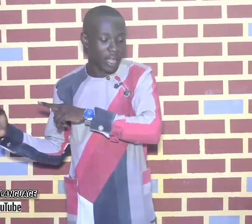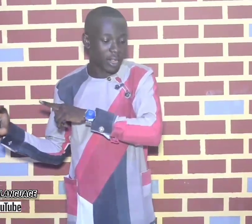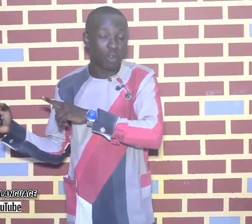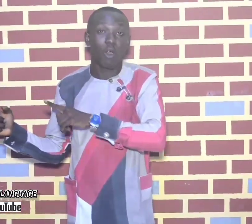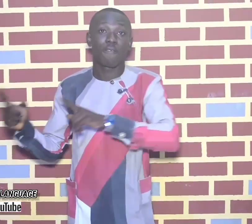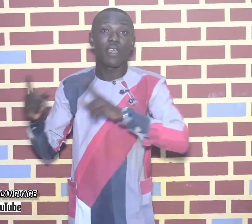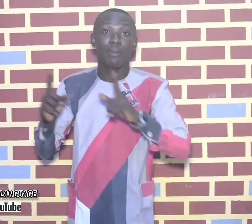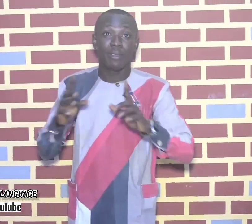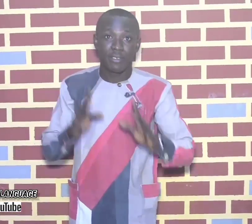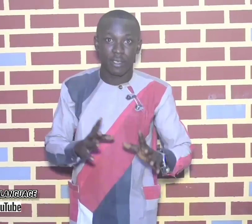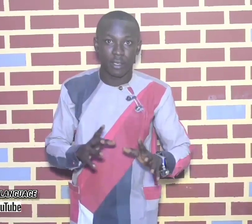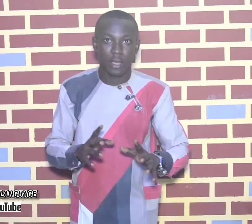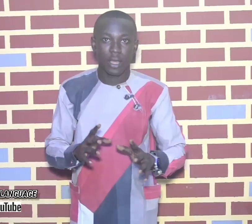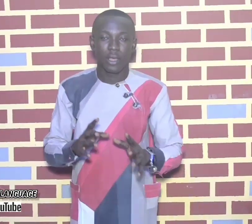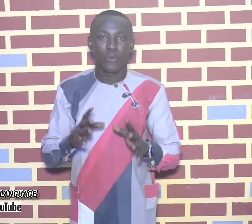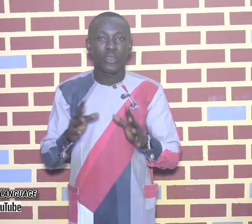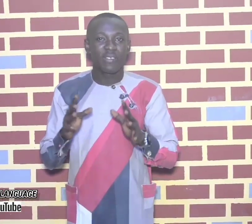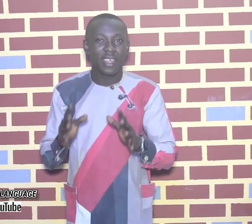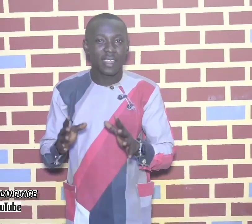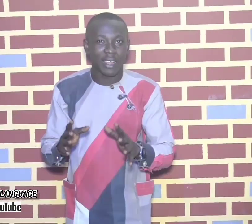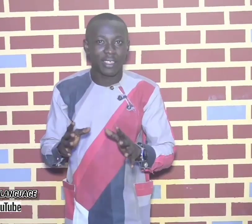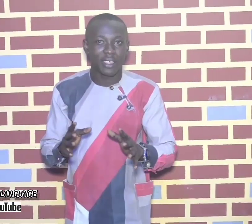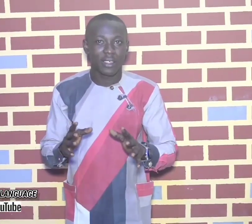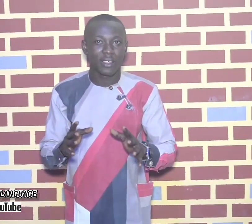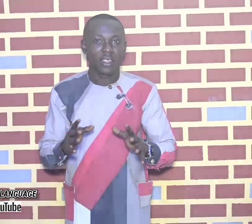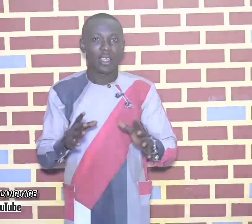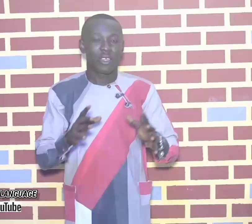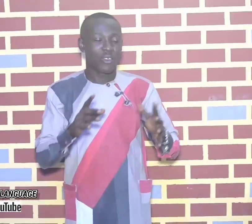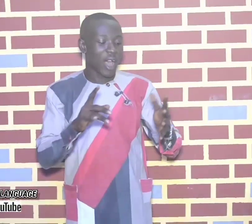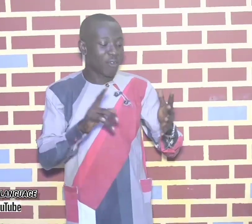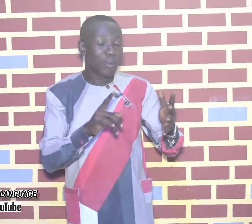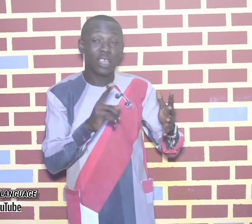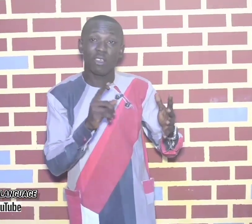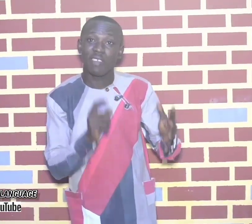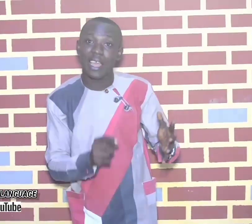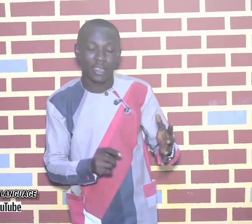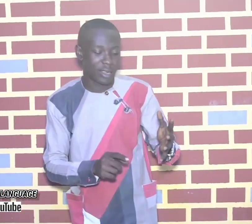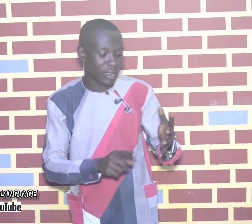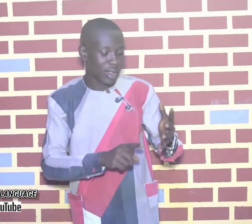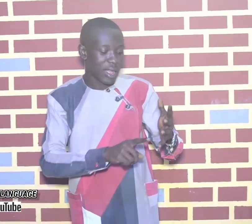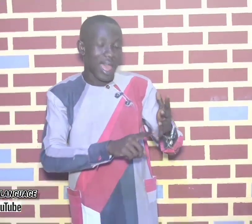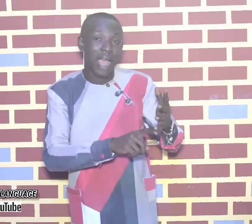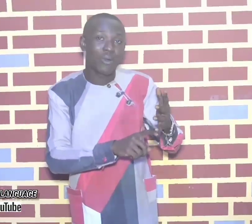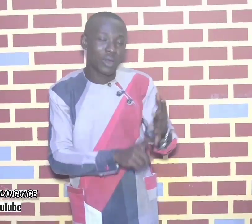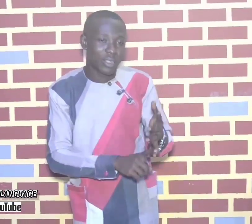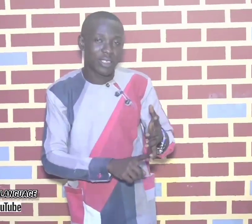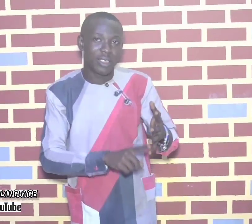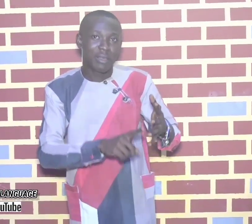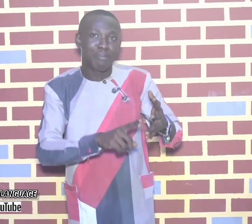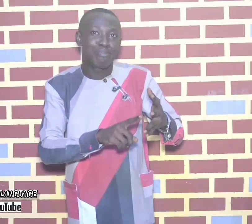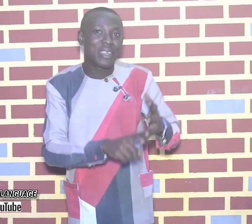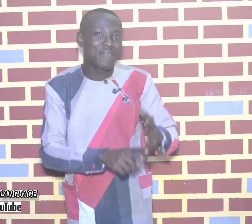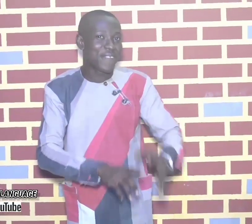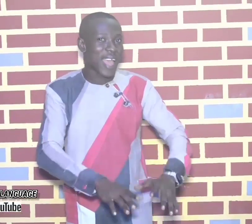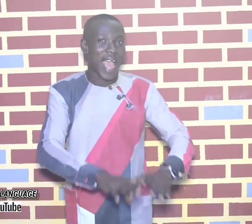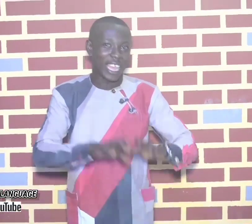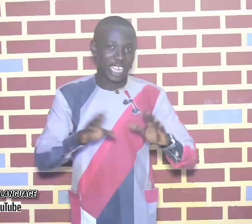the law of ABC, which state that you have to make your sign accurate, brief, and clear.